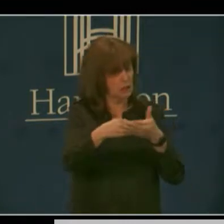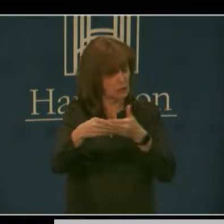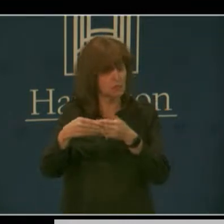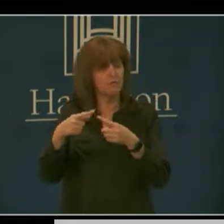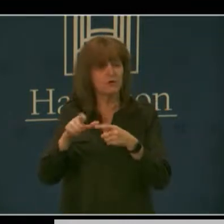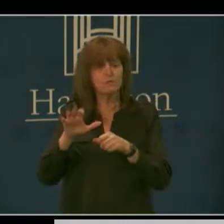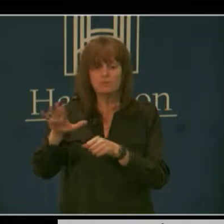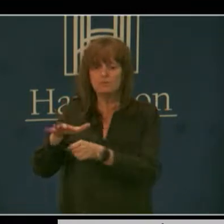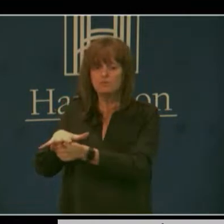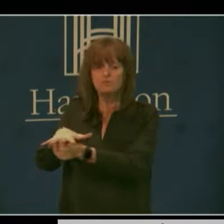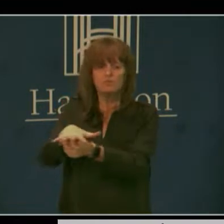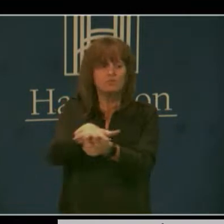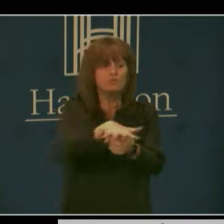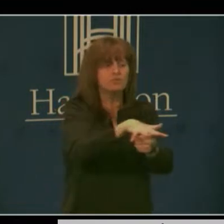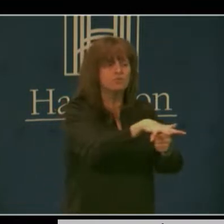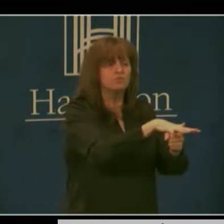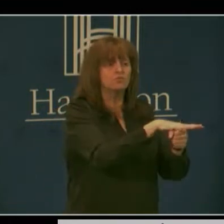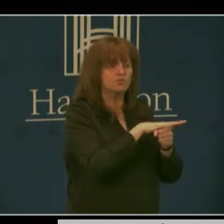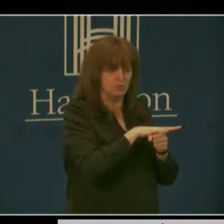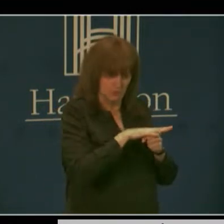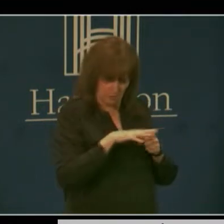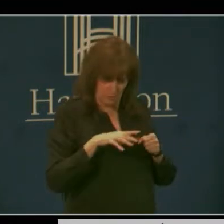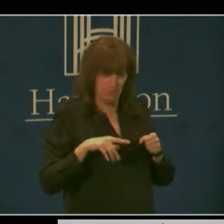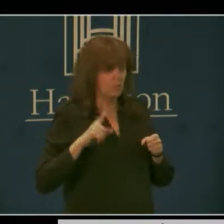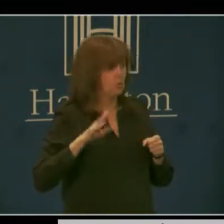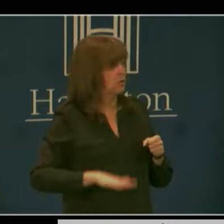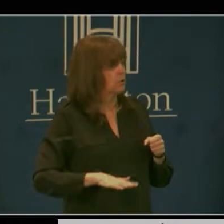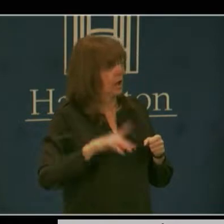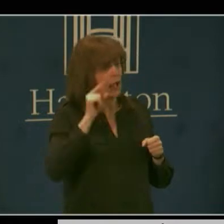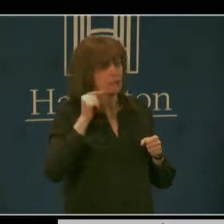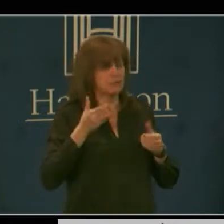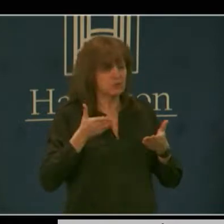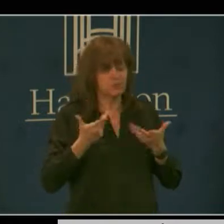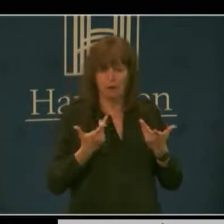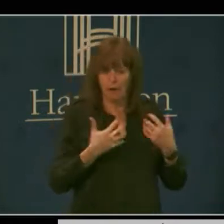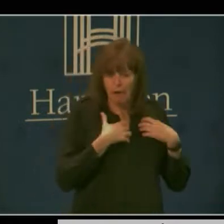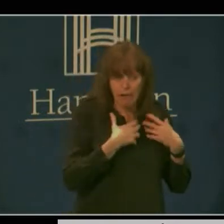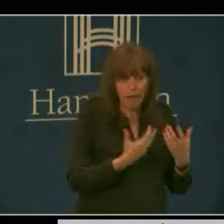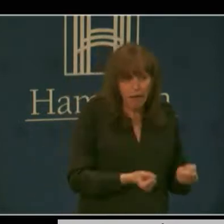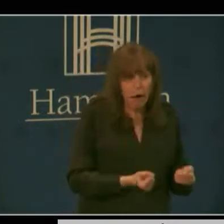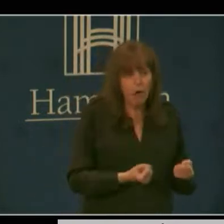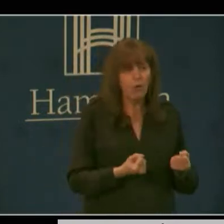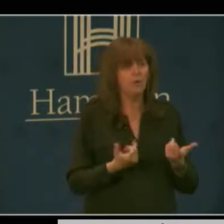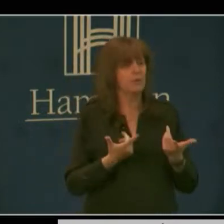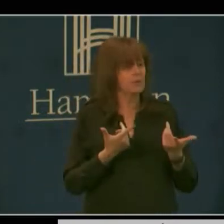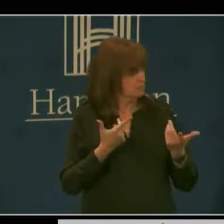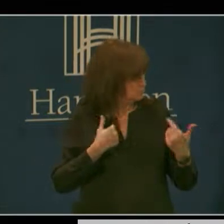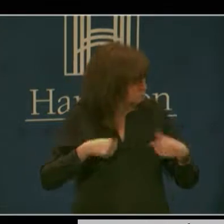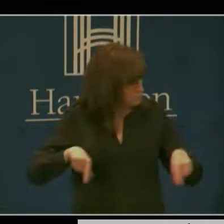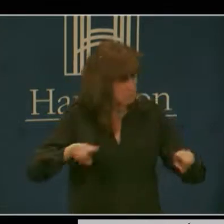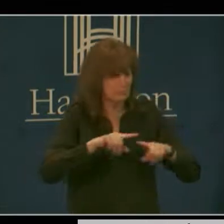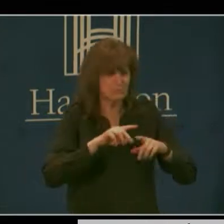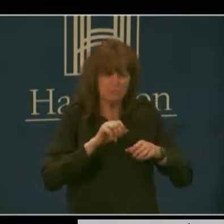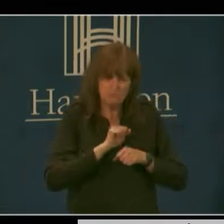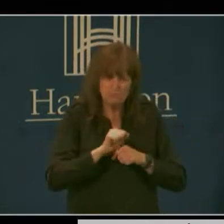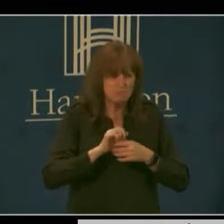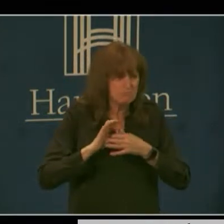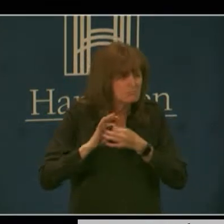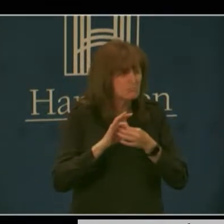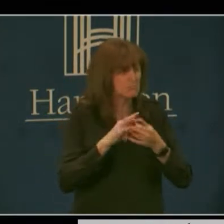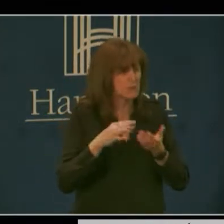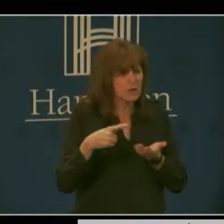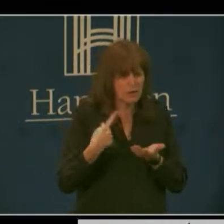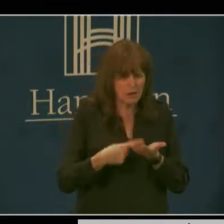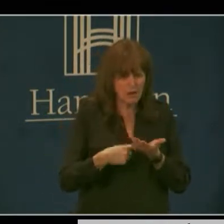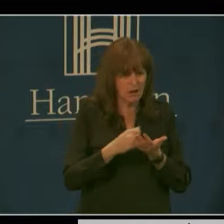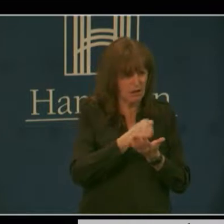city services, strong links to public health as well. When we sit around that table, we talk about all of the different points of information that we have